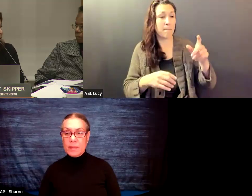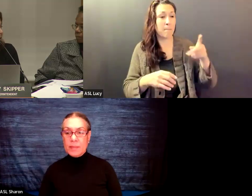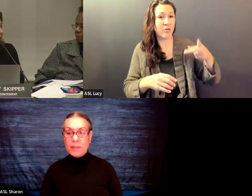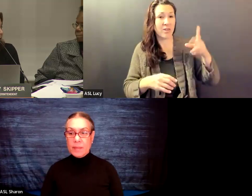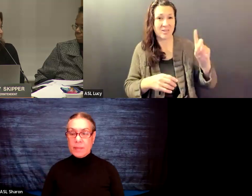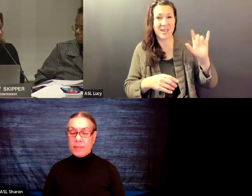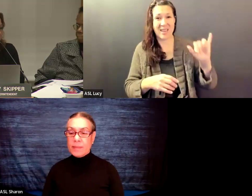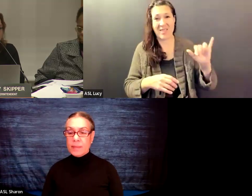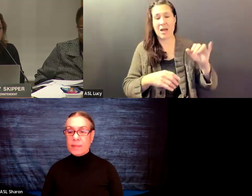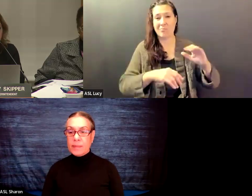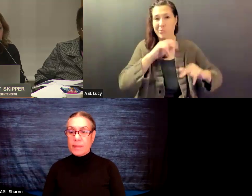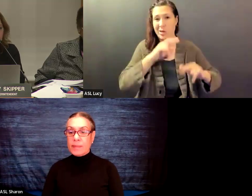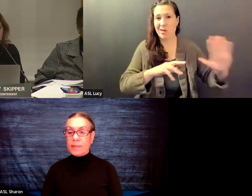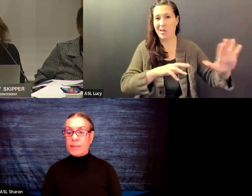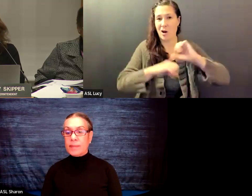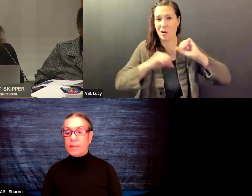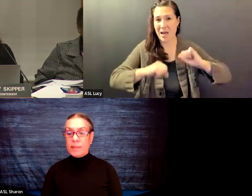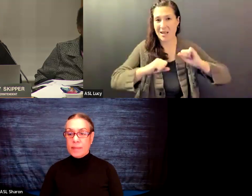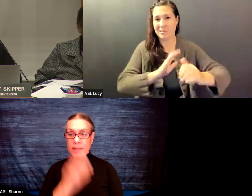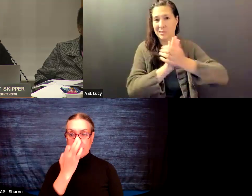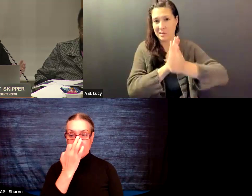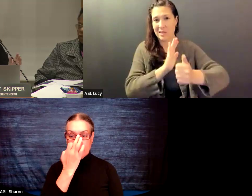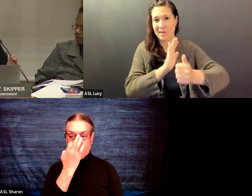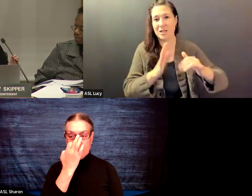several years, to me, a big priority.